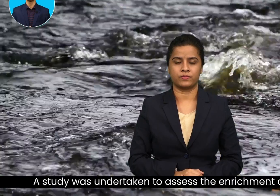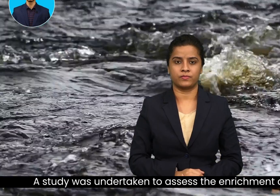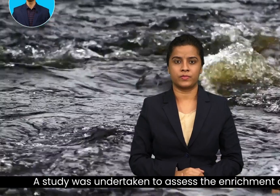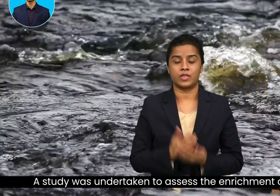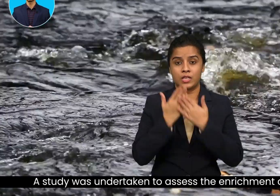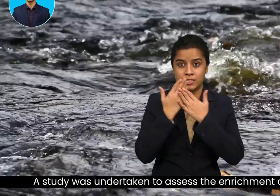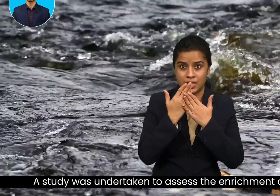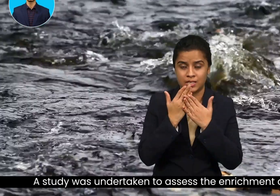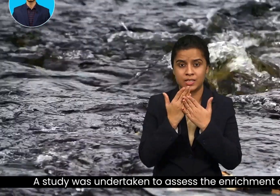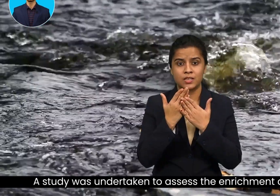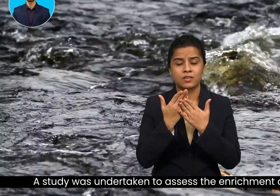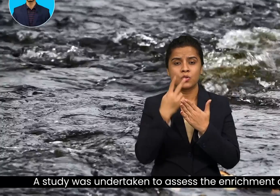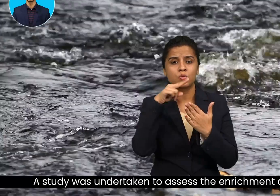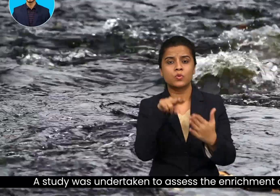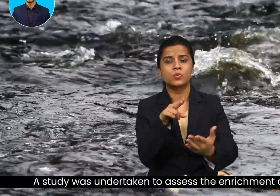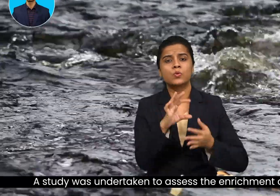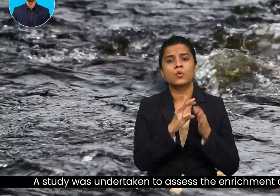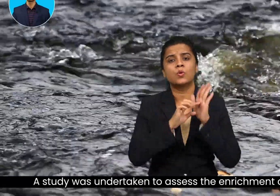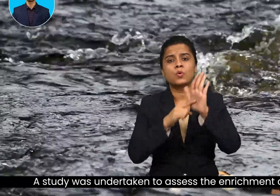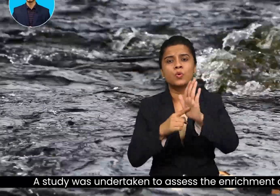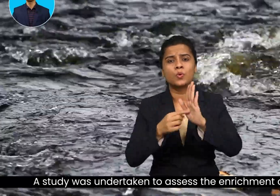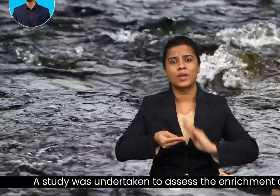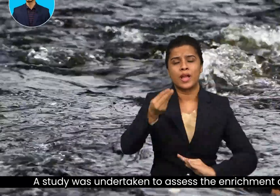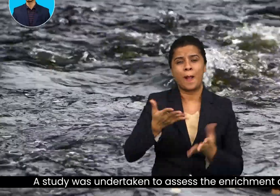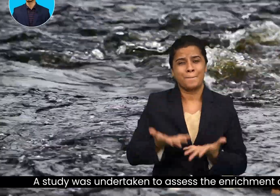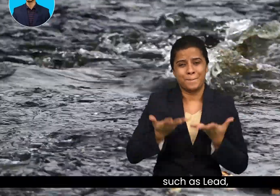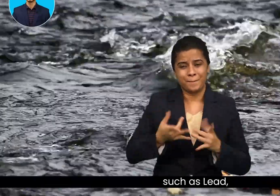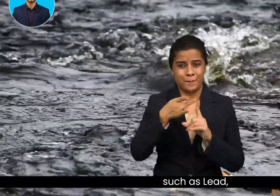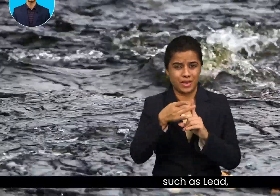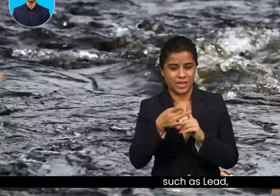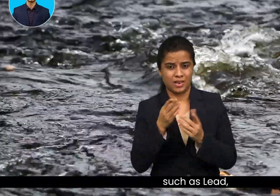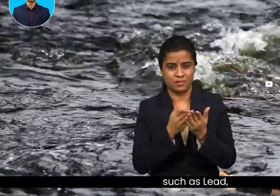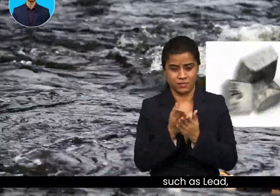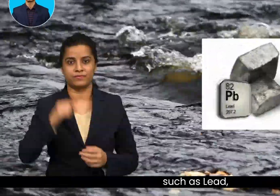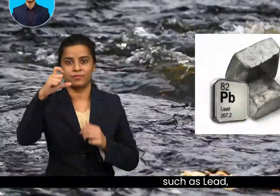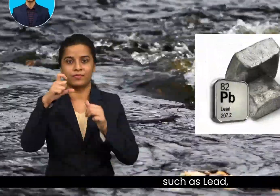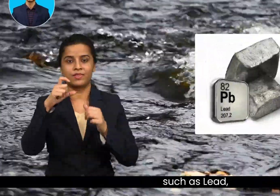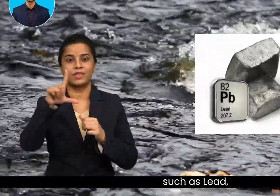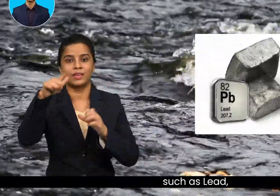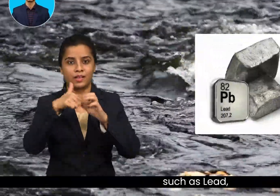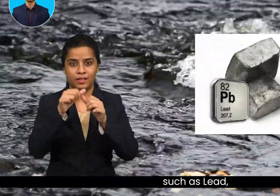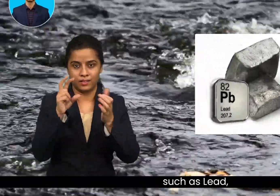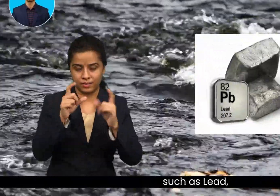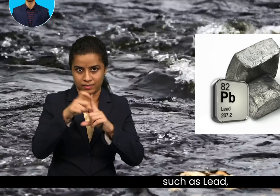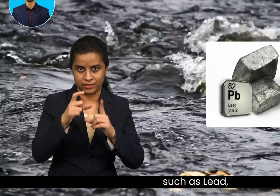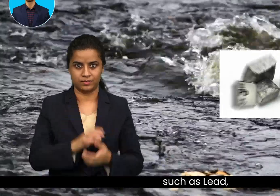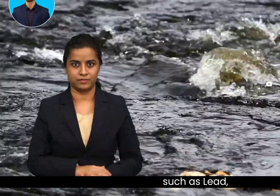A study was undertaken to assess the enrichment of heavy metals such as lead,